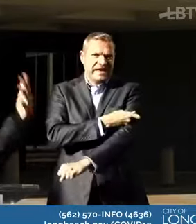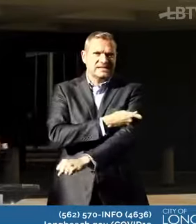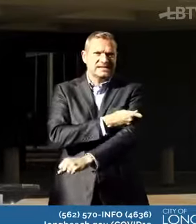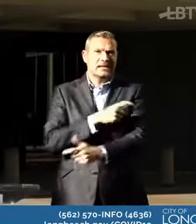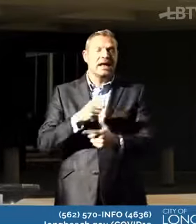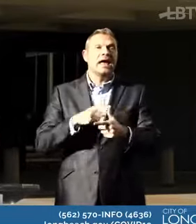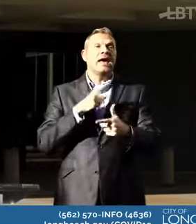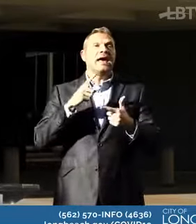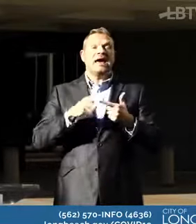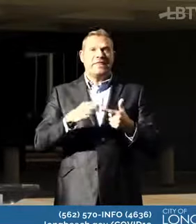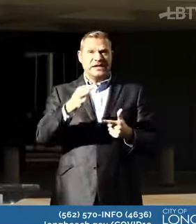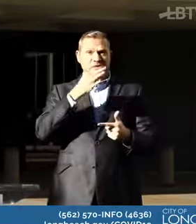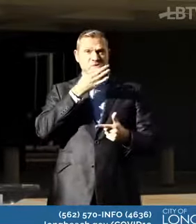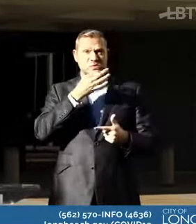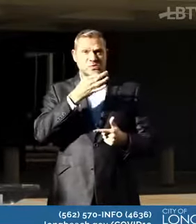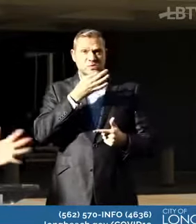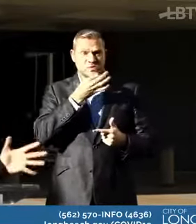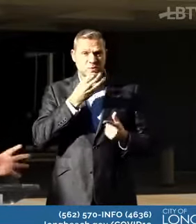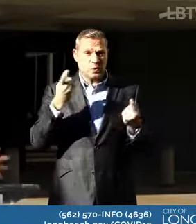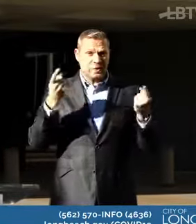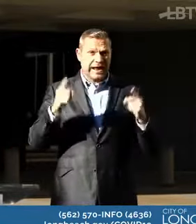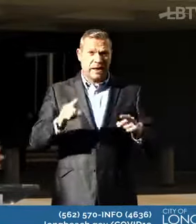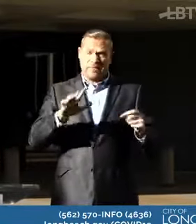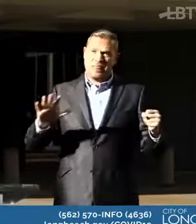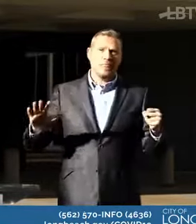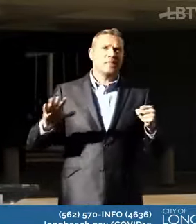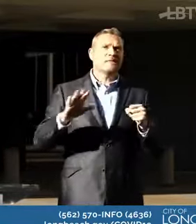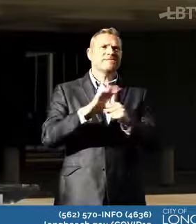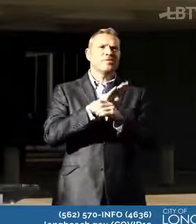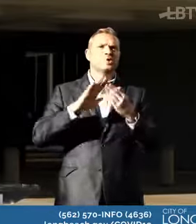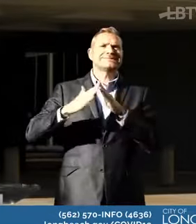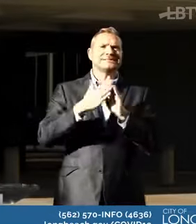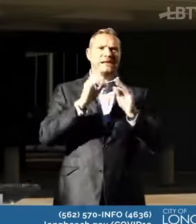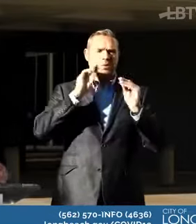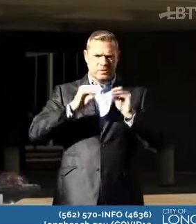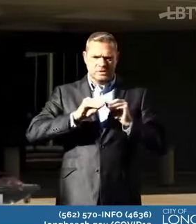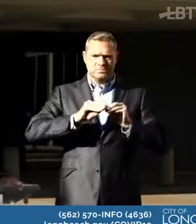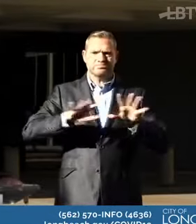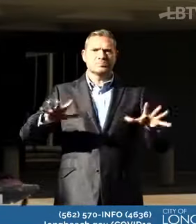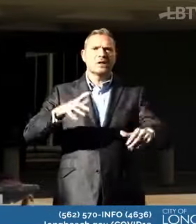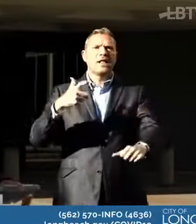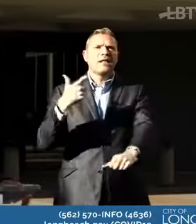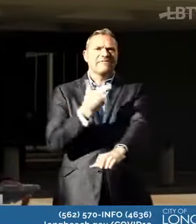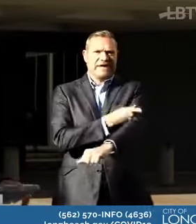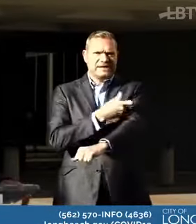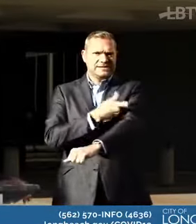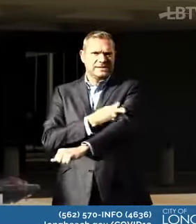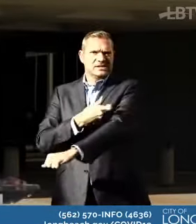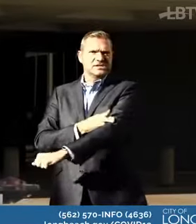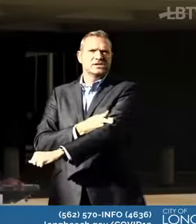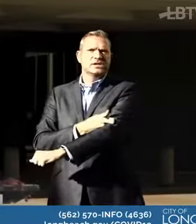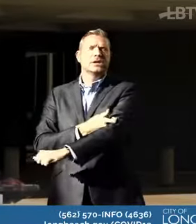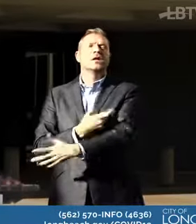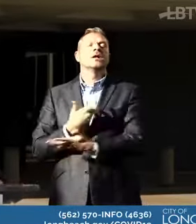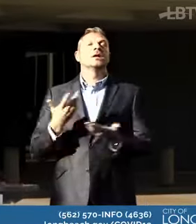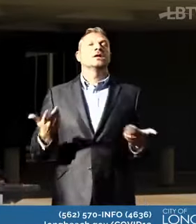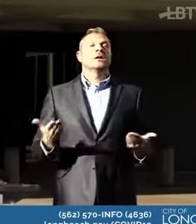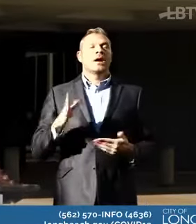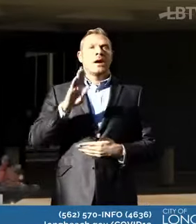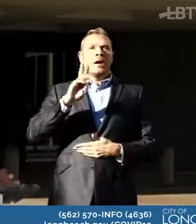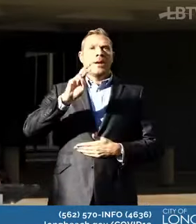huge rollout that happens across the city of folks receiving their vaccinations. Now, Brandon has been